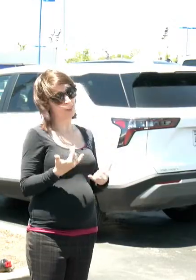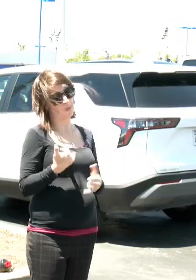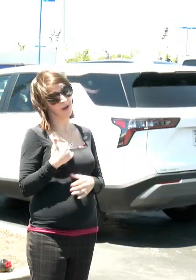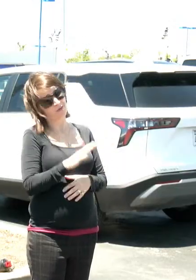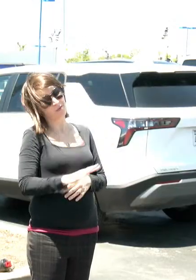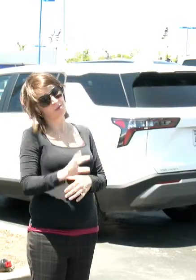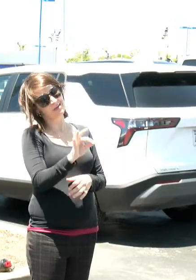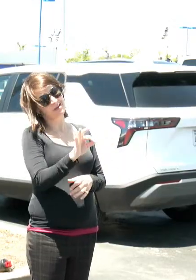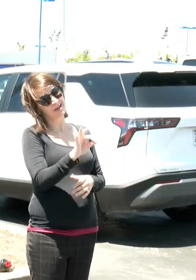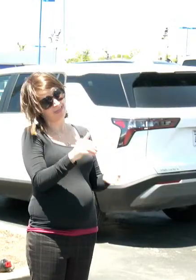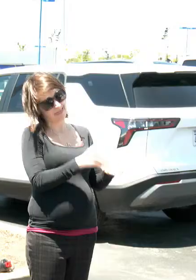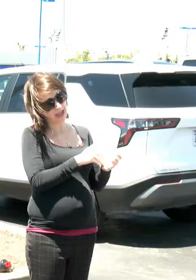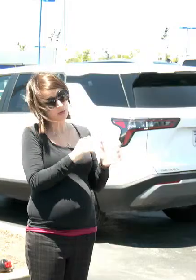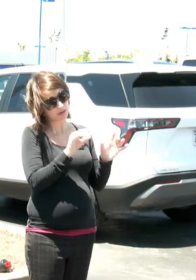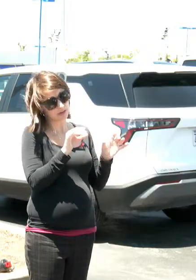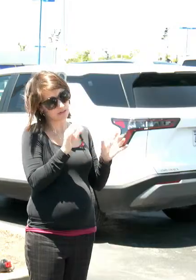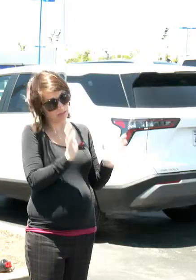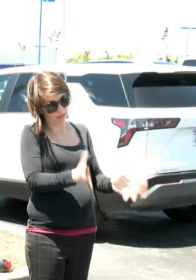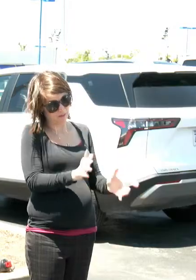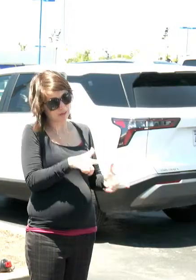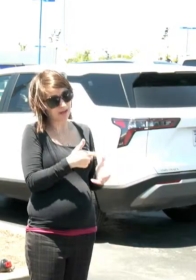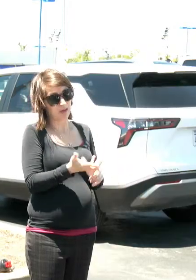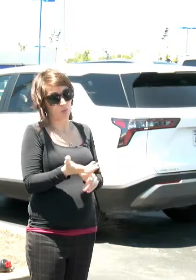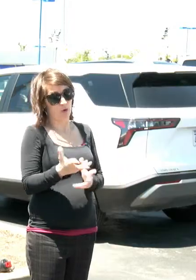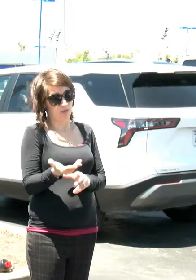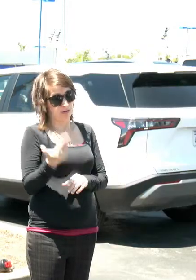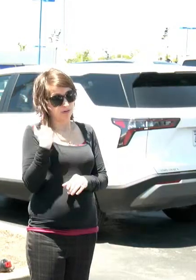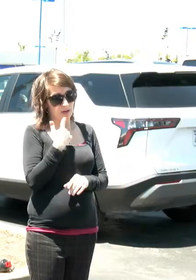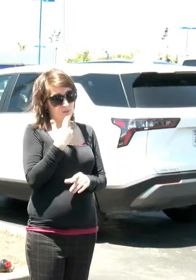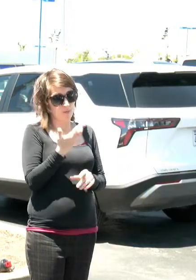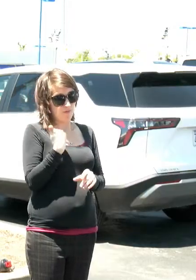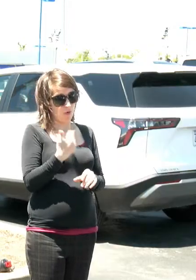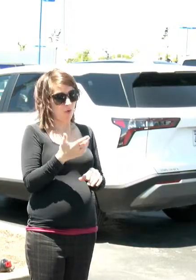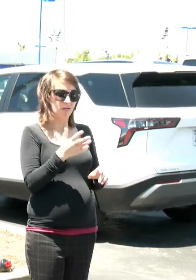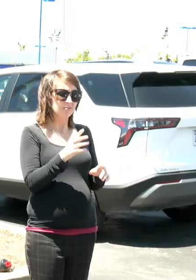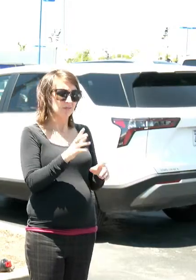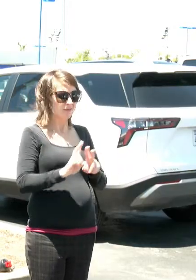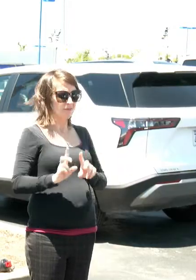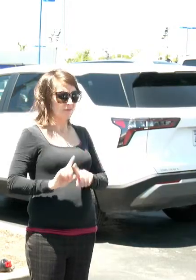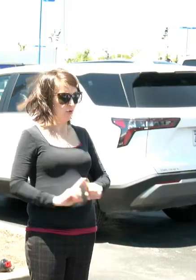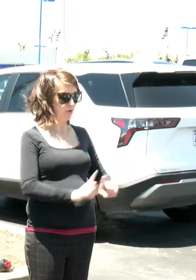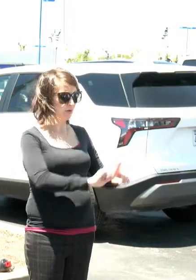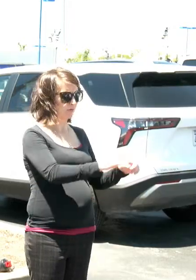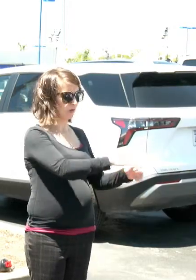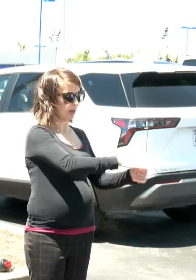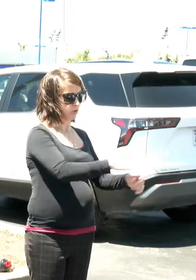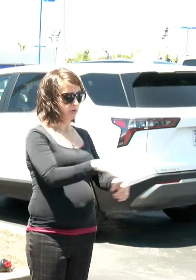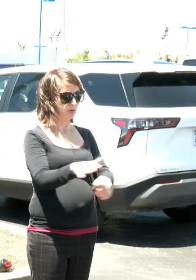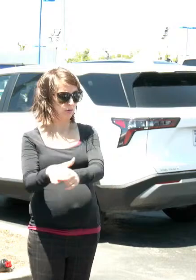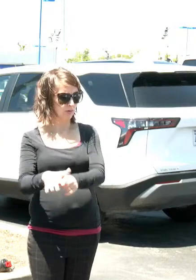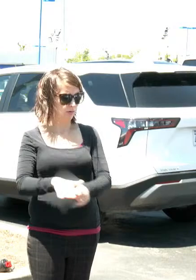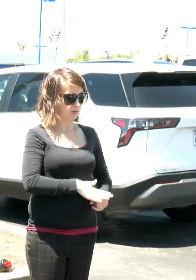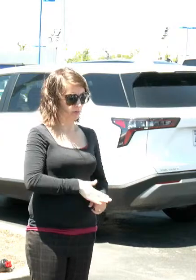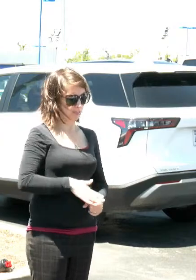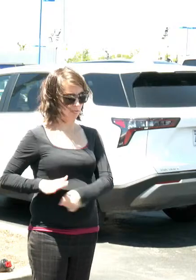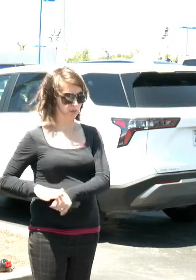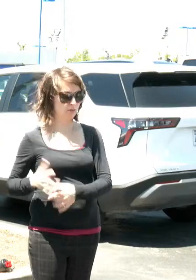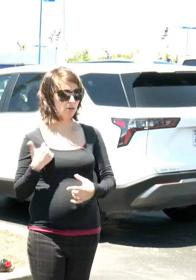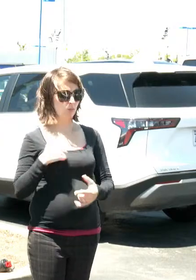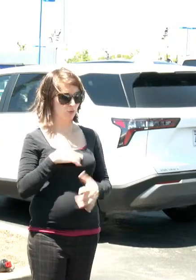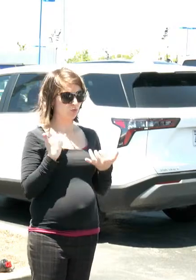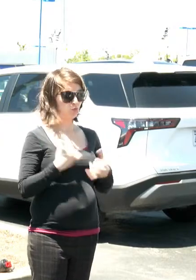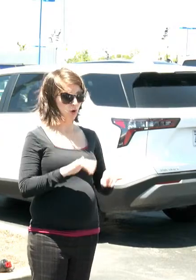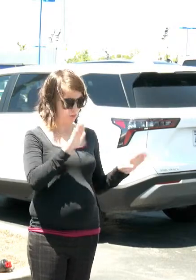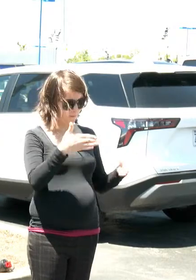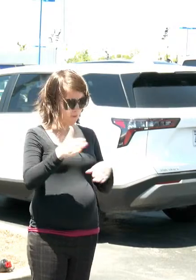remaining. And as was previously stated, they're in various pockets, and we're concentrating on those pockets, trying to